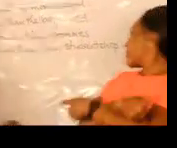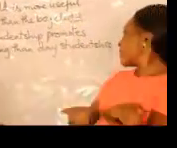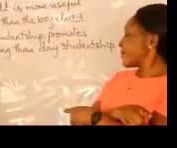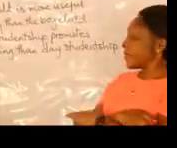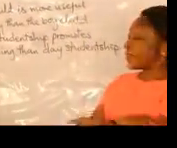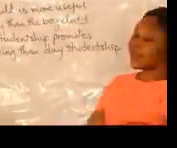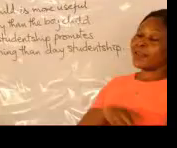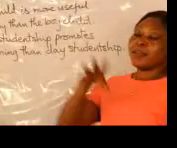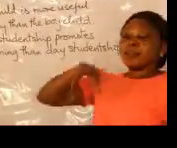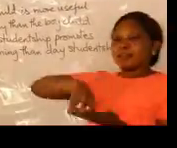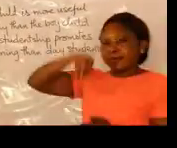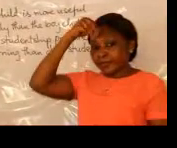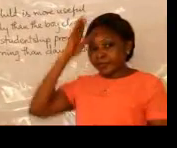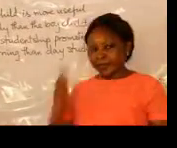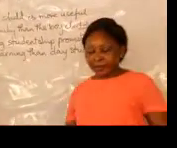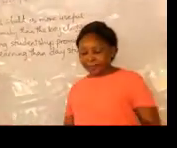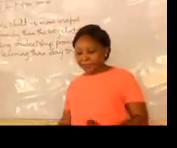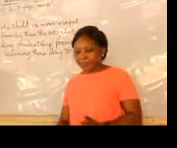Okay?